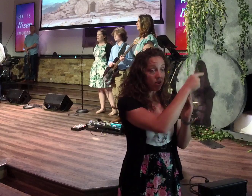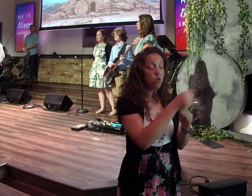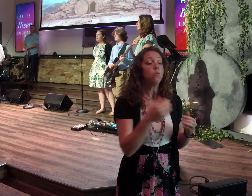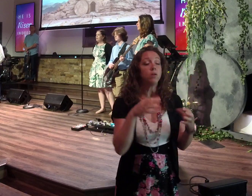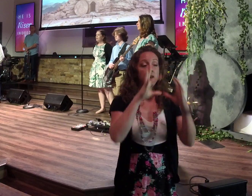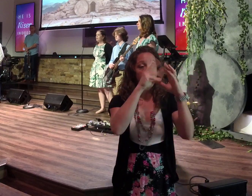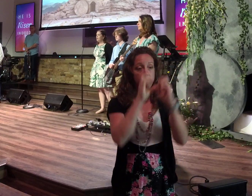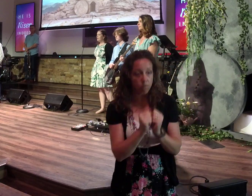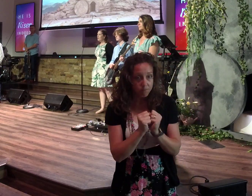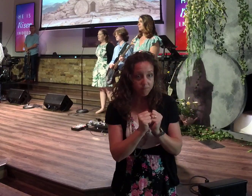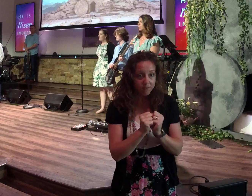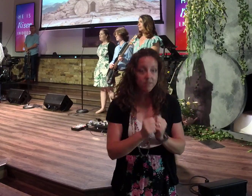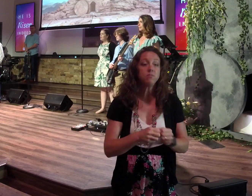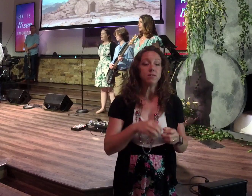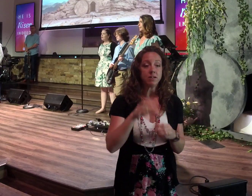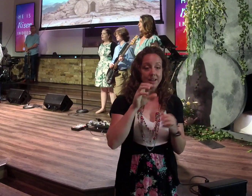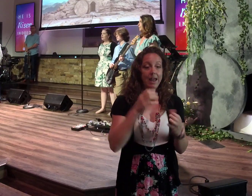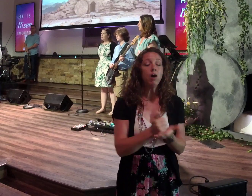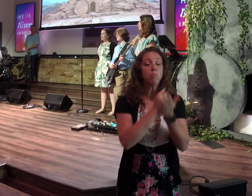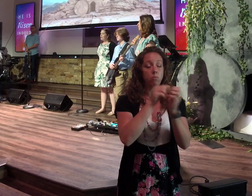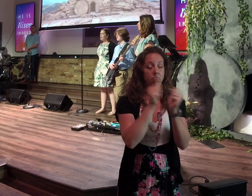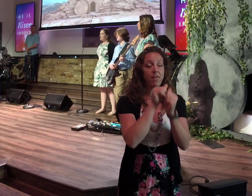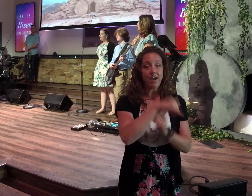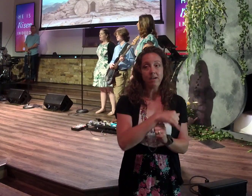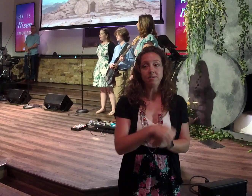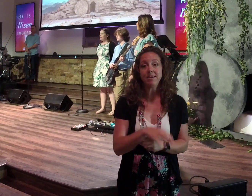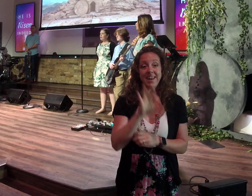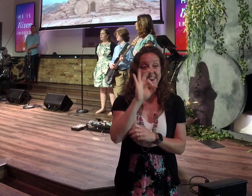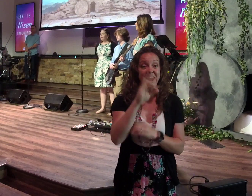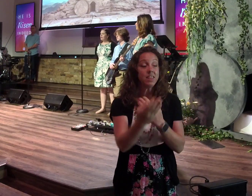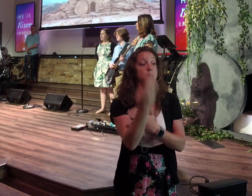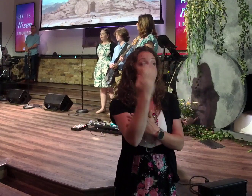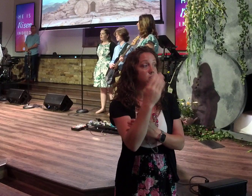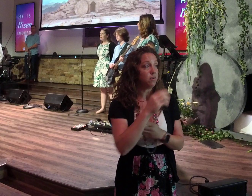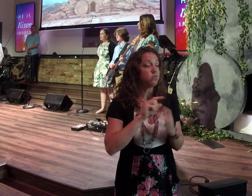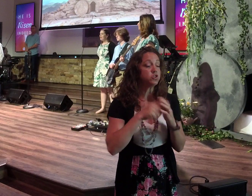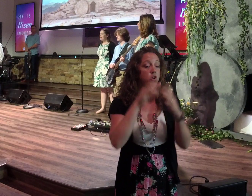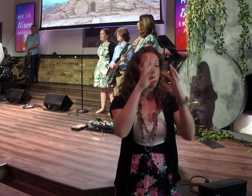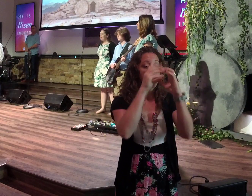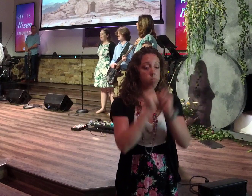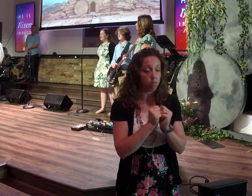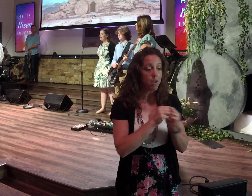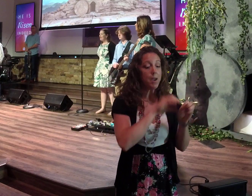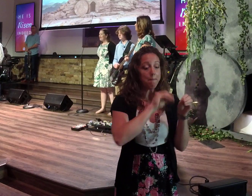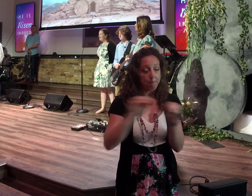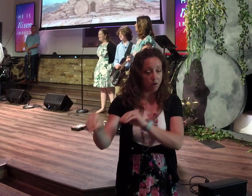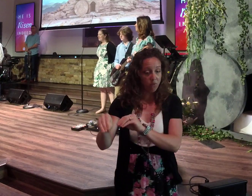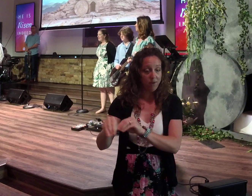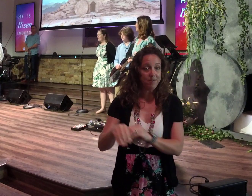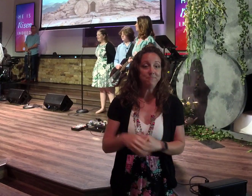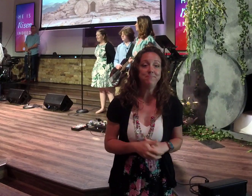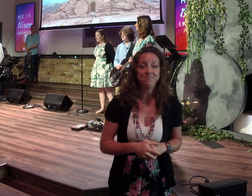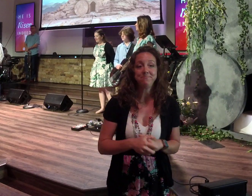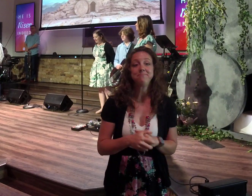love to have you. We're going to start at 9 in the morning. Come on out, and we're going to get that thing torn down and put away.